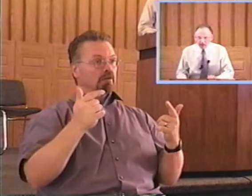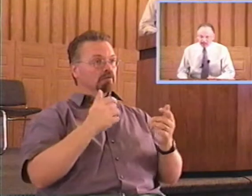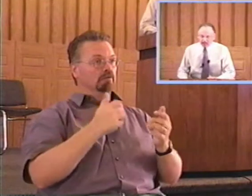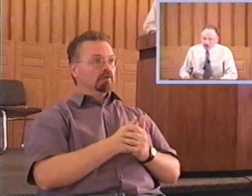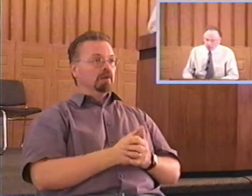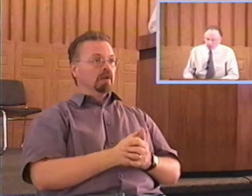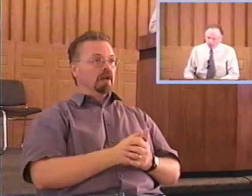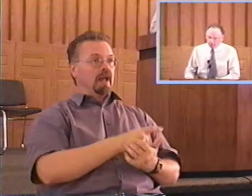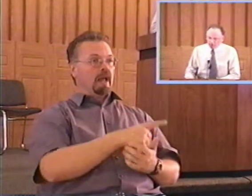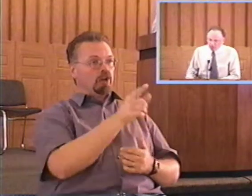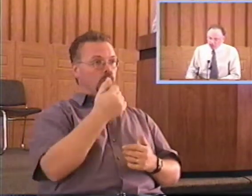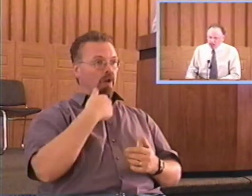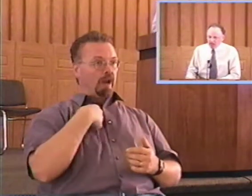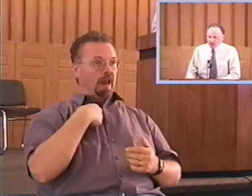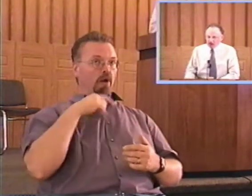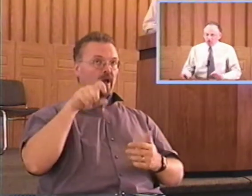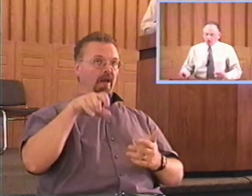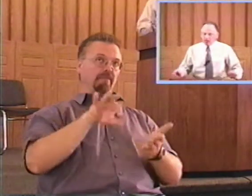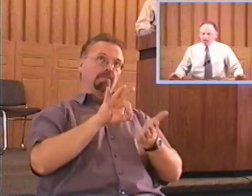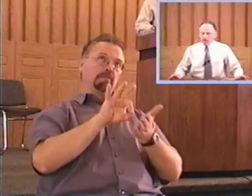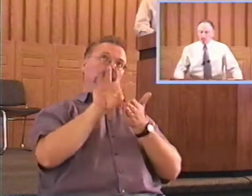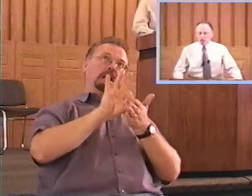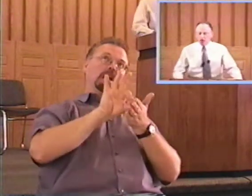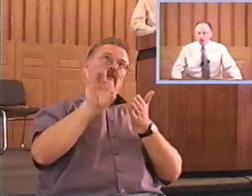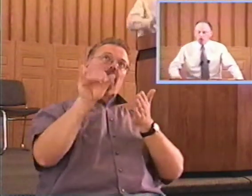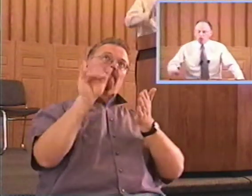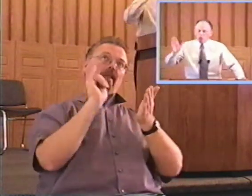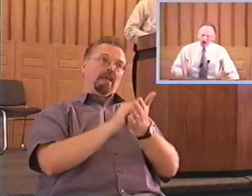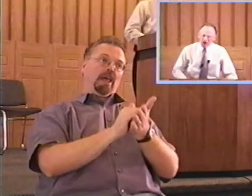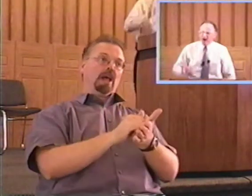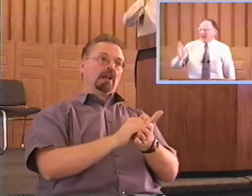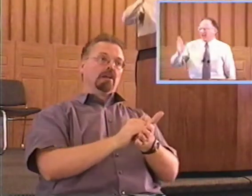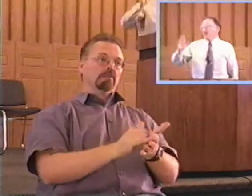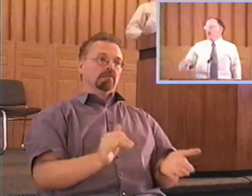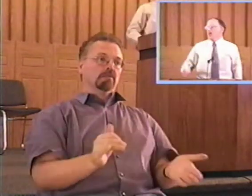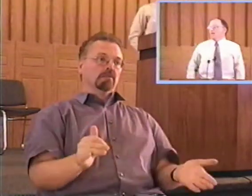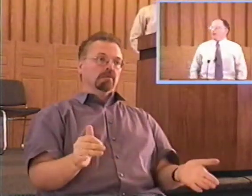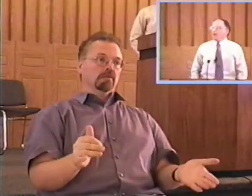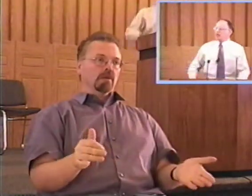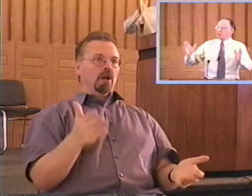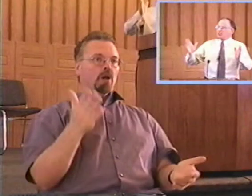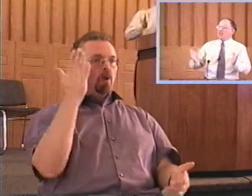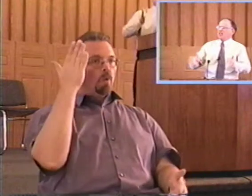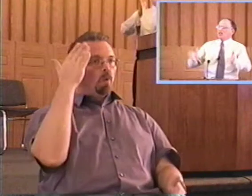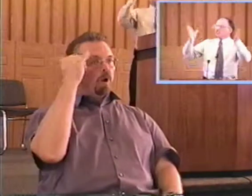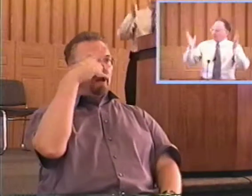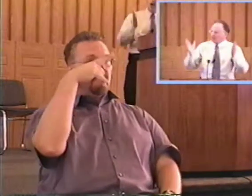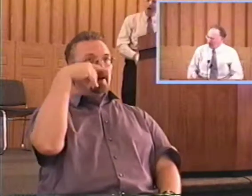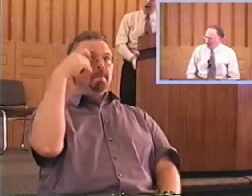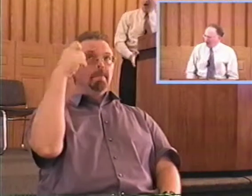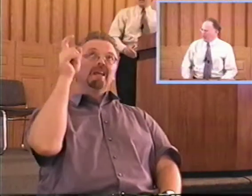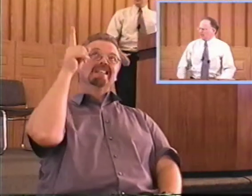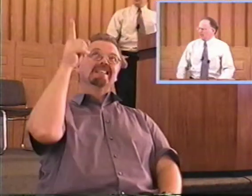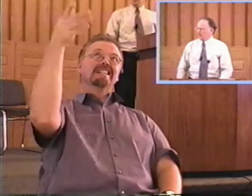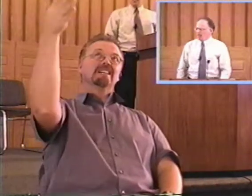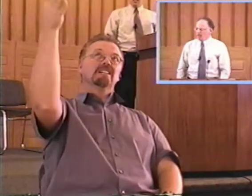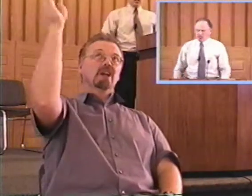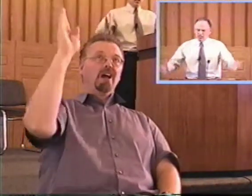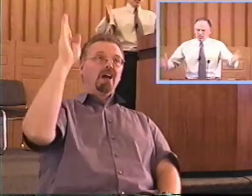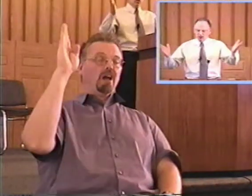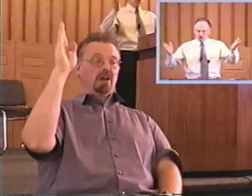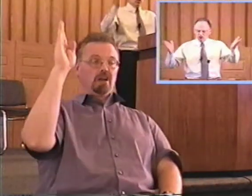I will be accountable for it and held accountable to it. Why? Because he is